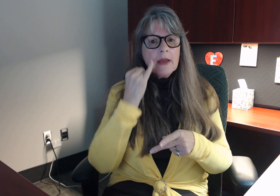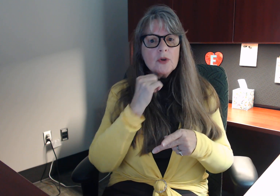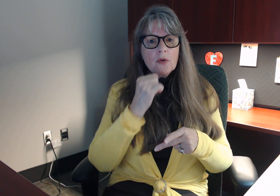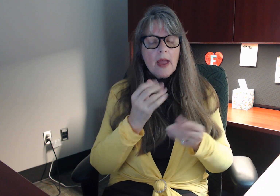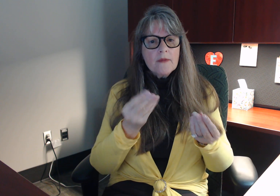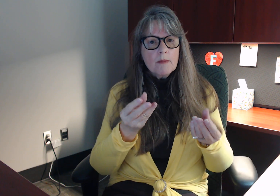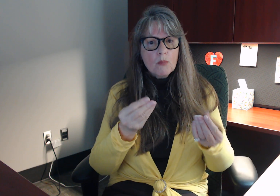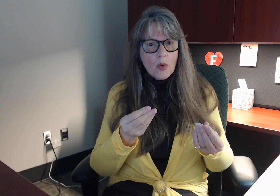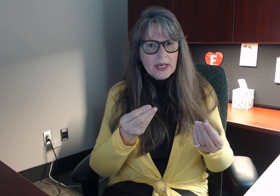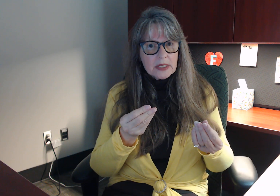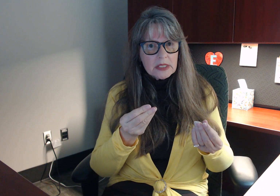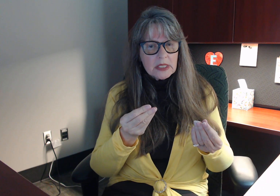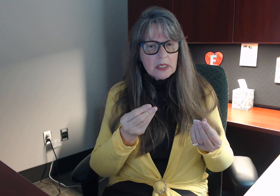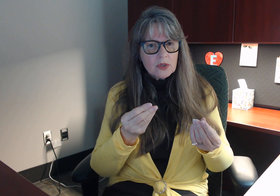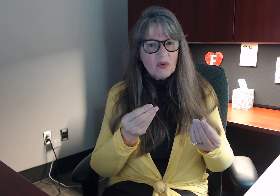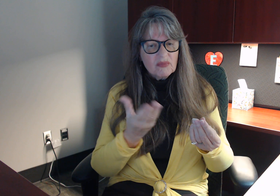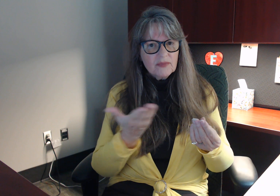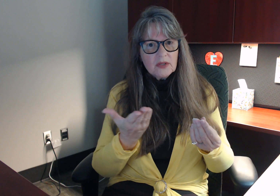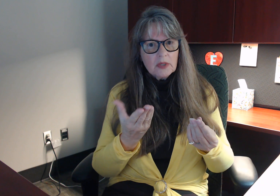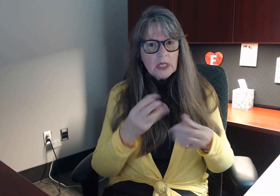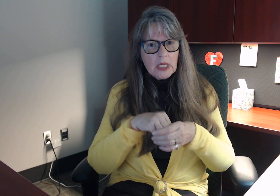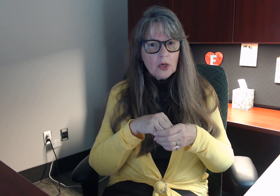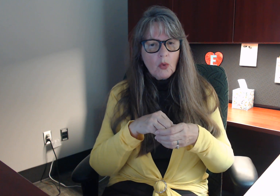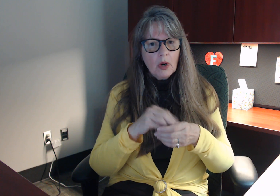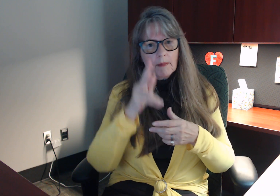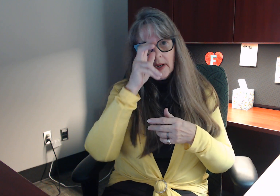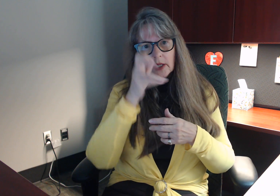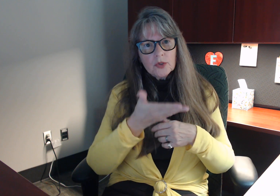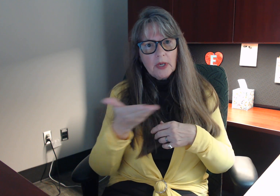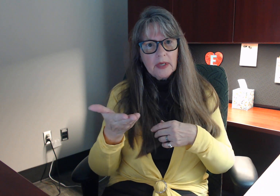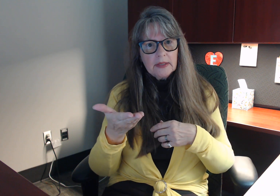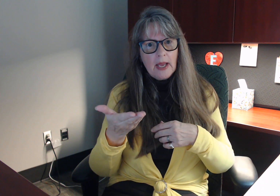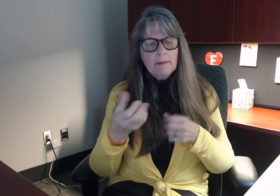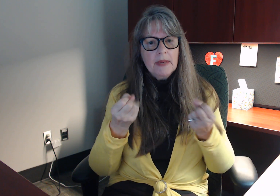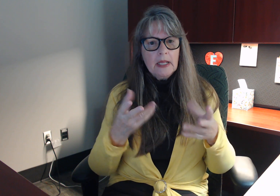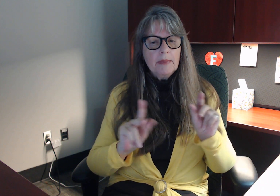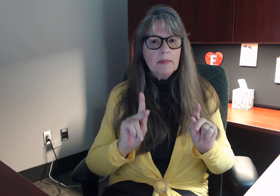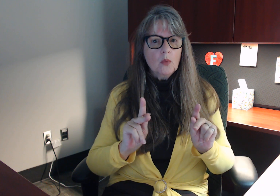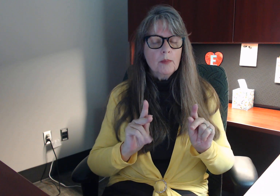you don't have it moist, so things will get in it or bugs or anything like that. Many people will